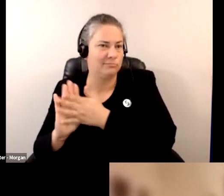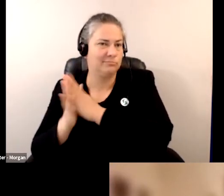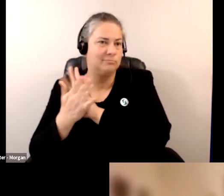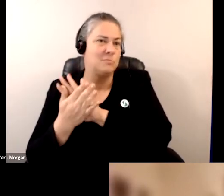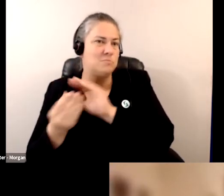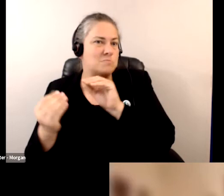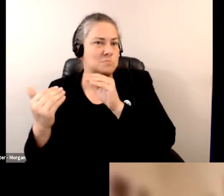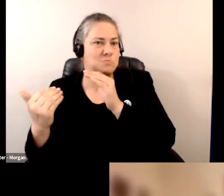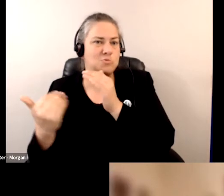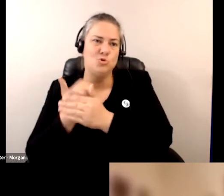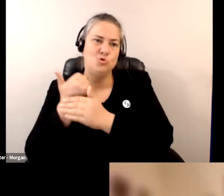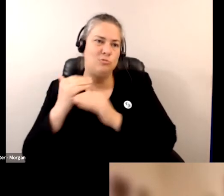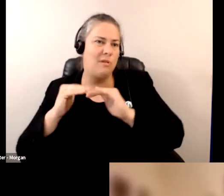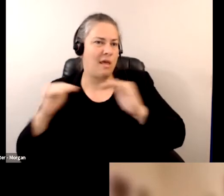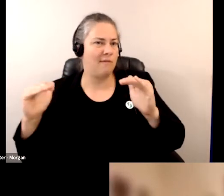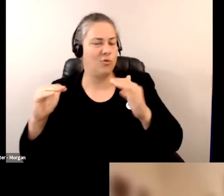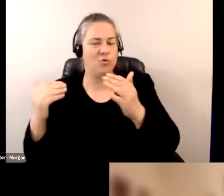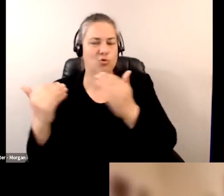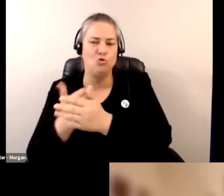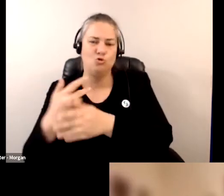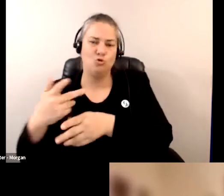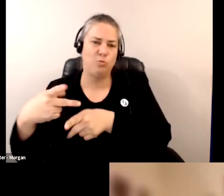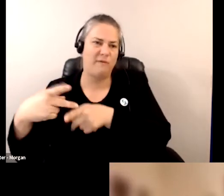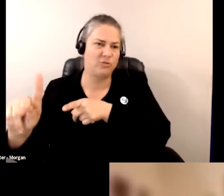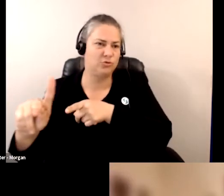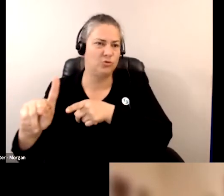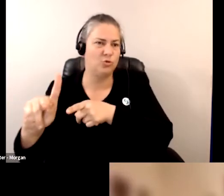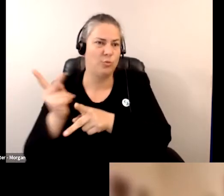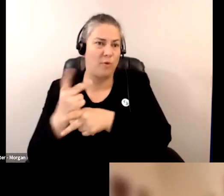of professionalism and productivity. I